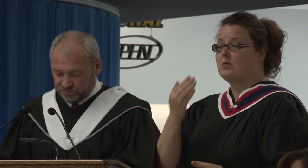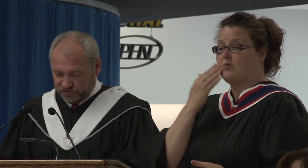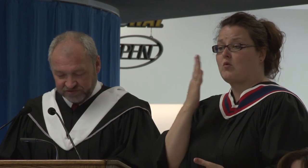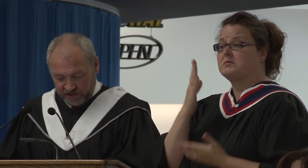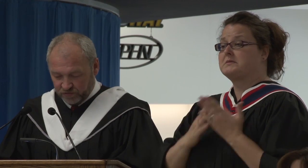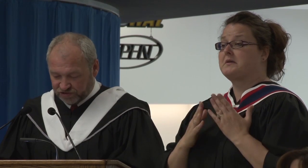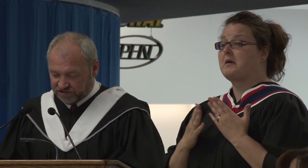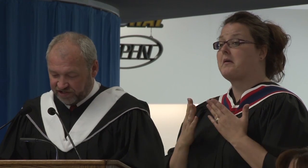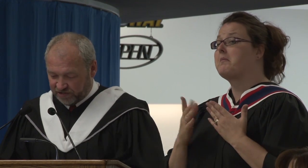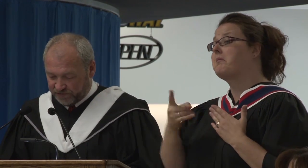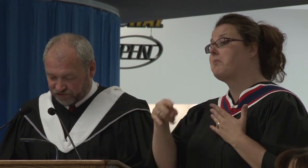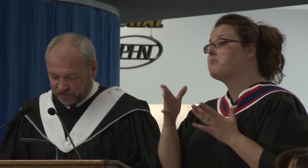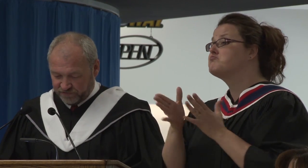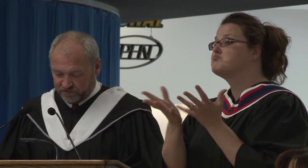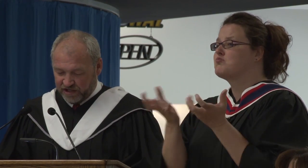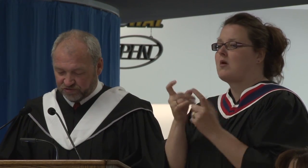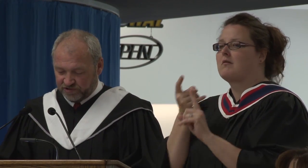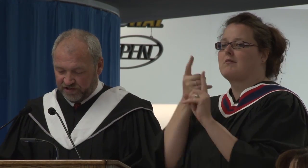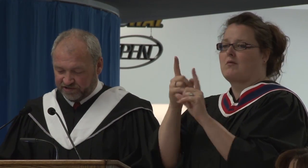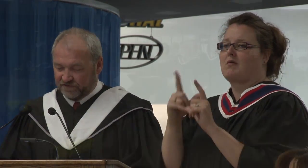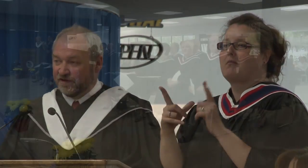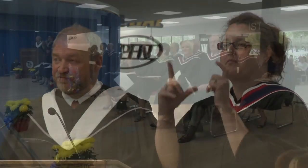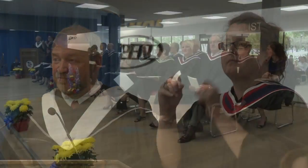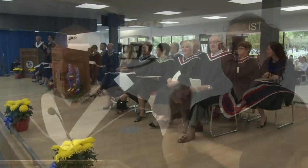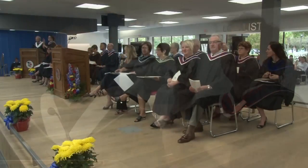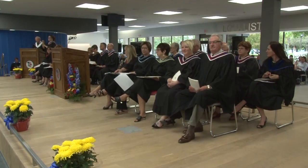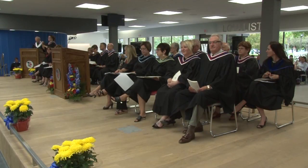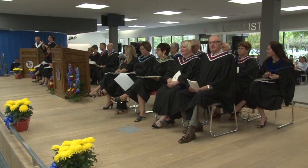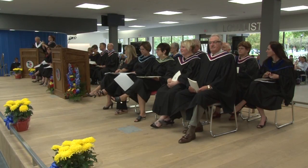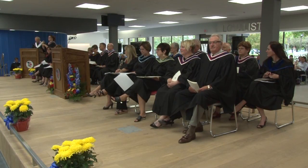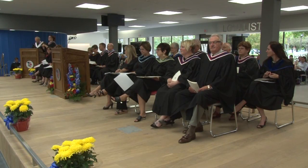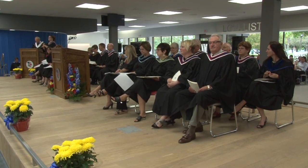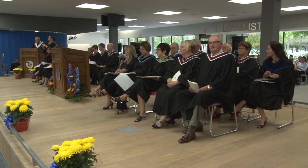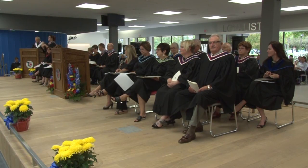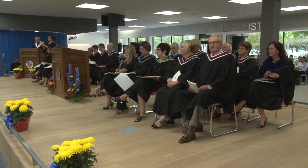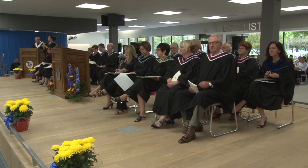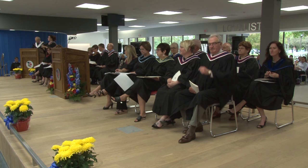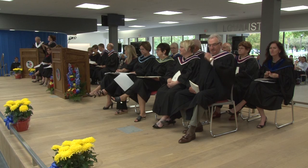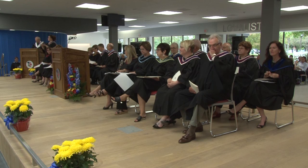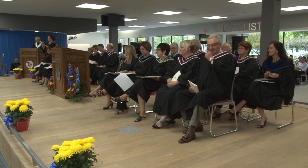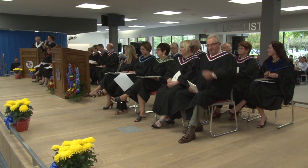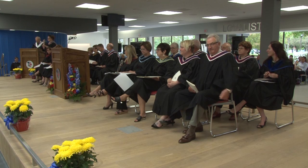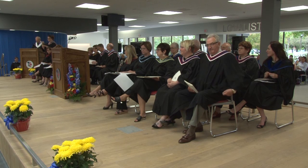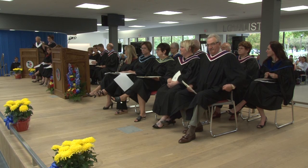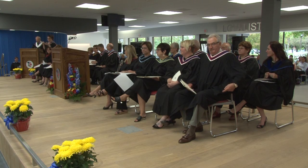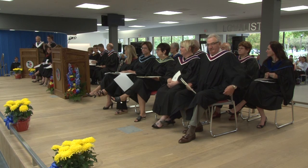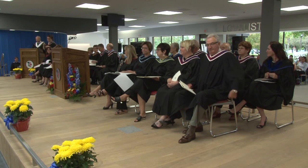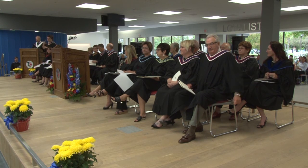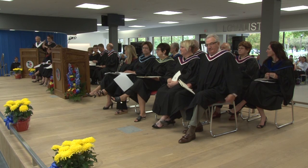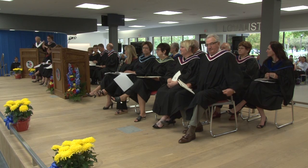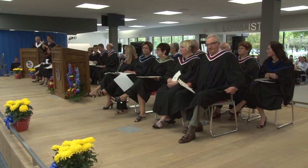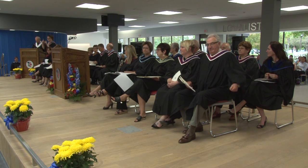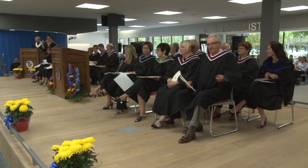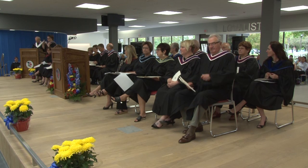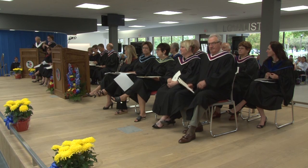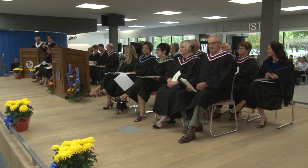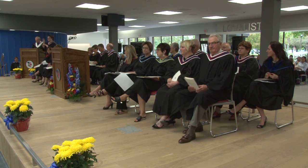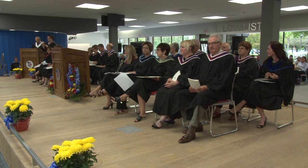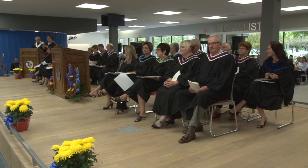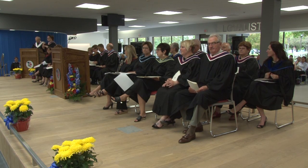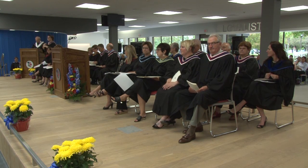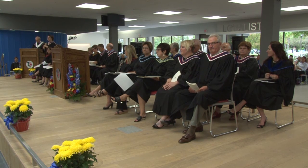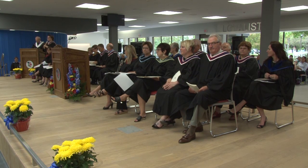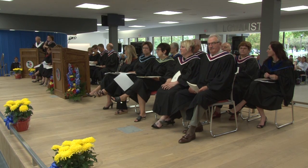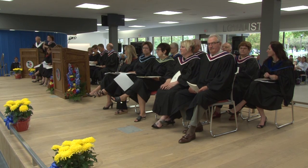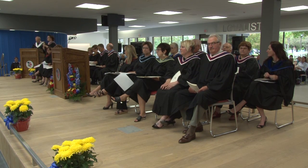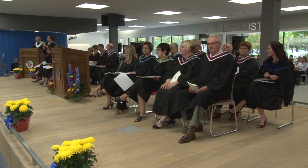you just may wish to take a picture of your graduate at the eventful moment. If you do, I ask that at the appropriate time,